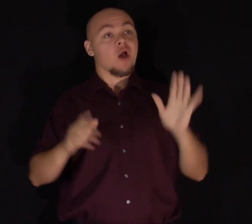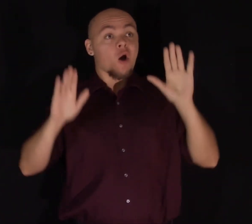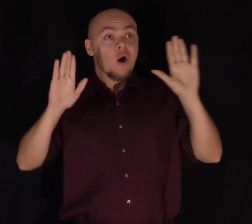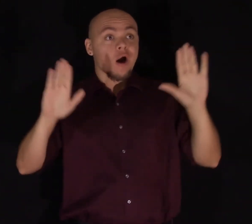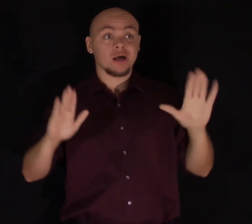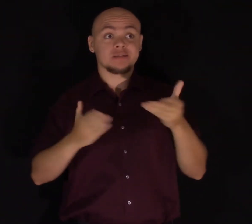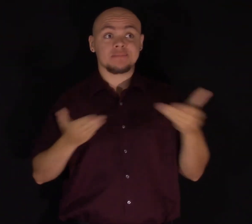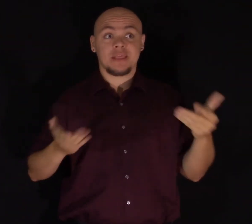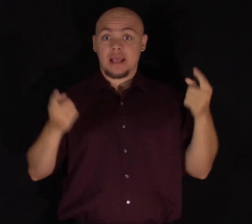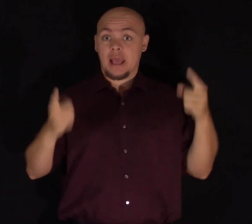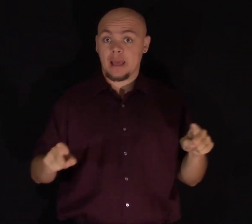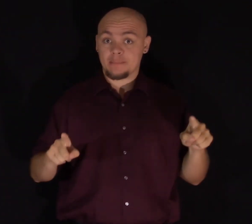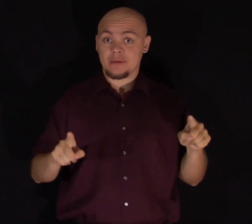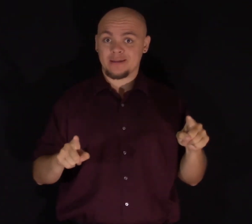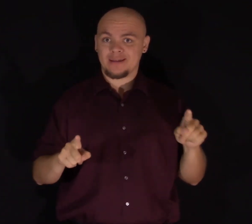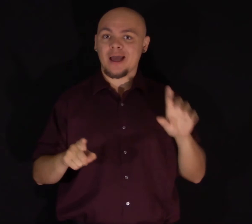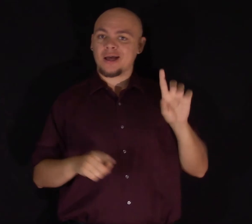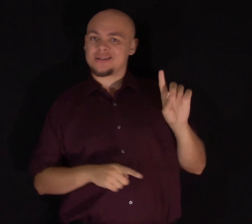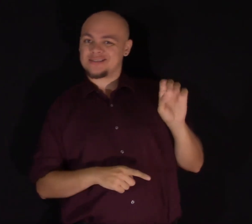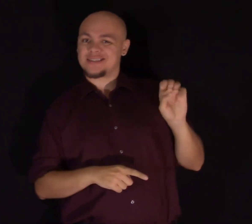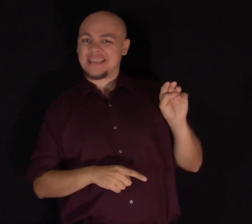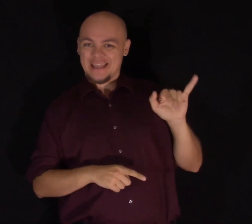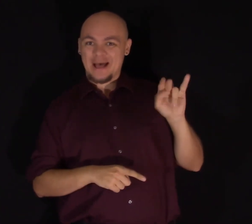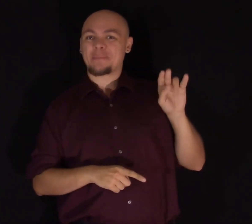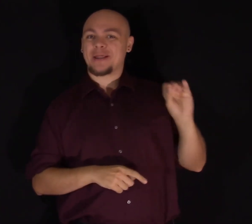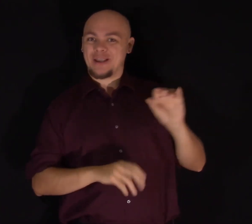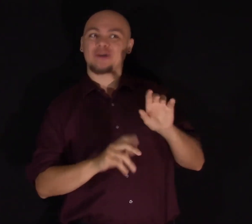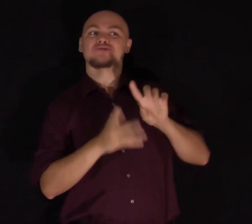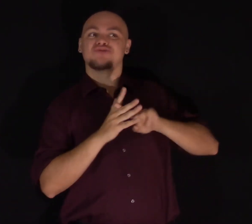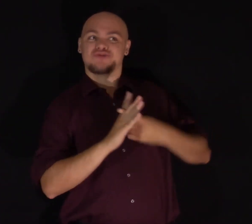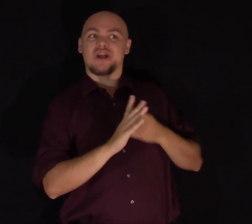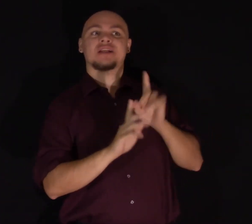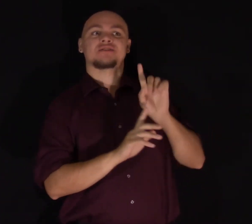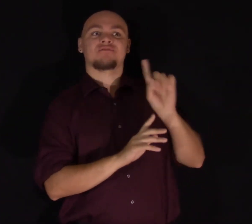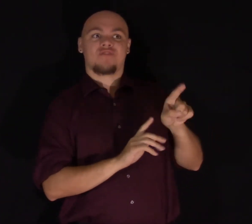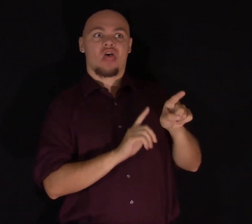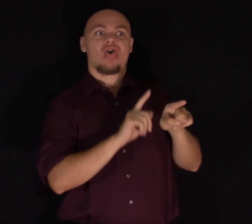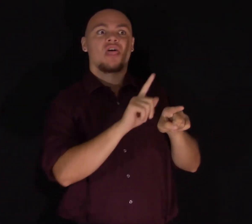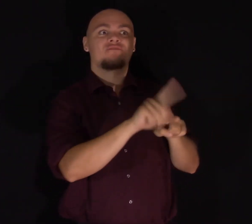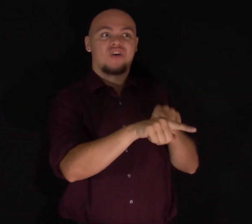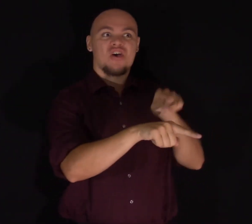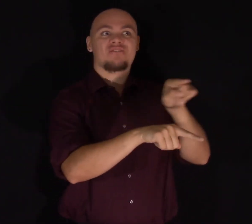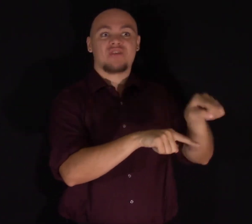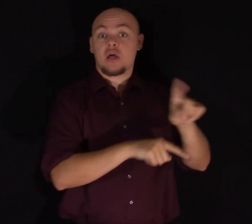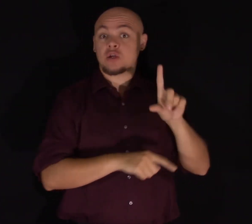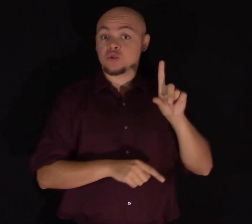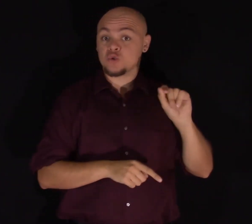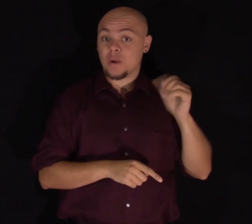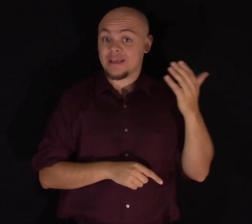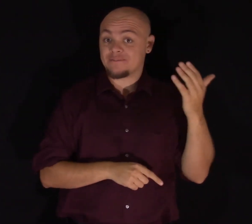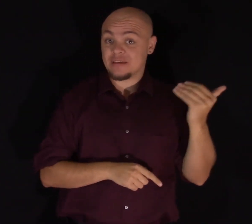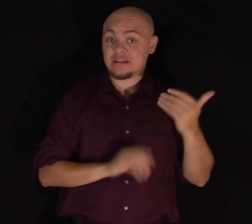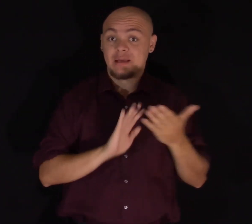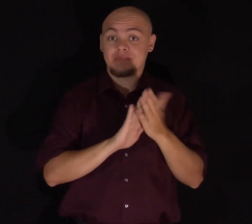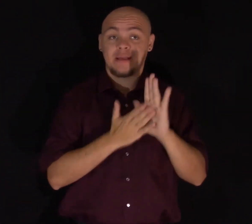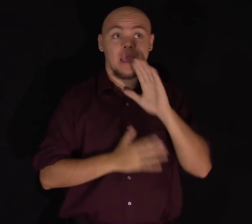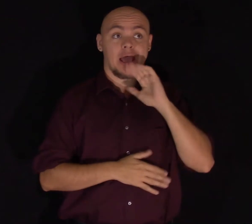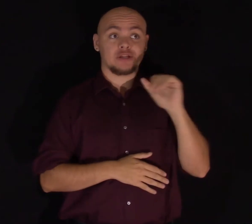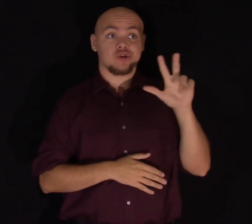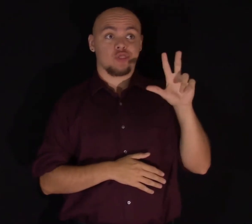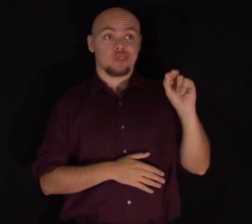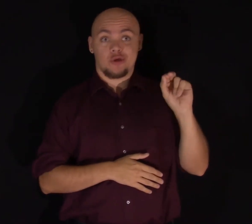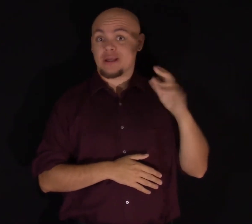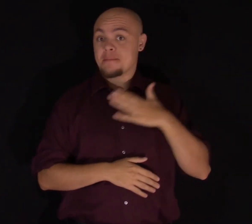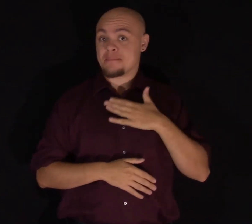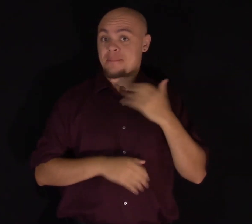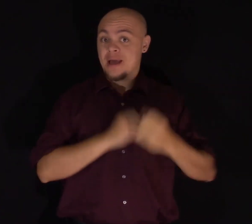started happening and dominoes started to fall. So when I realized that, I was like, okay, 2015, I turned 30. It's gonna be my